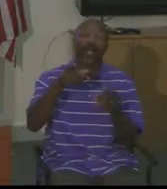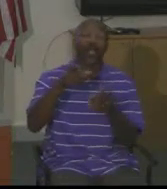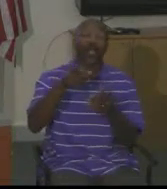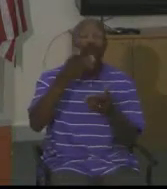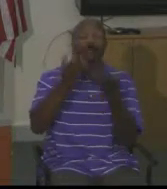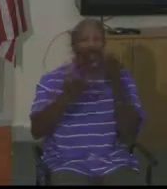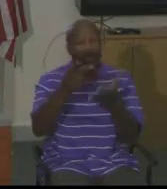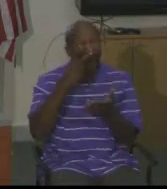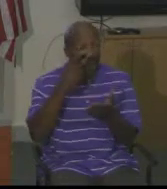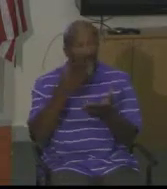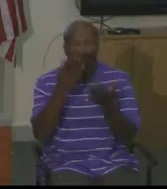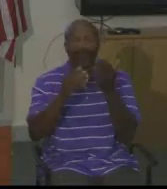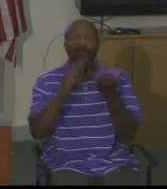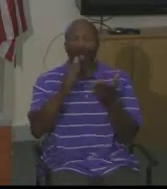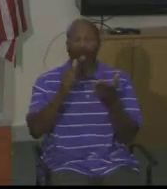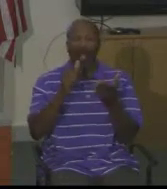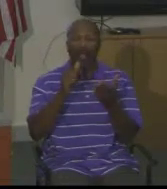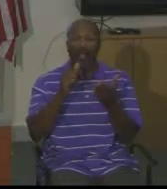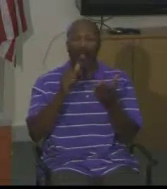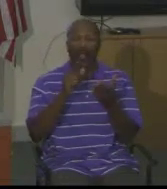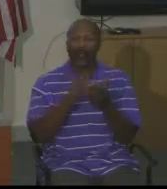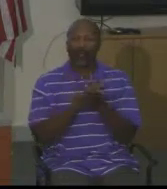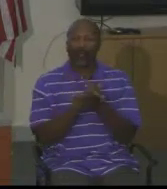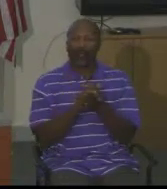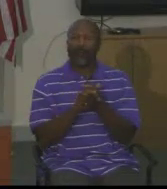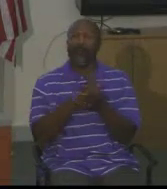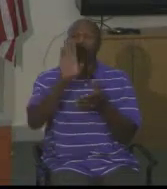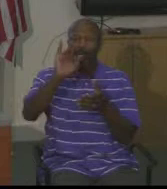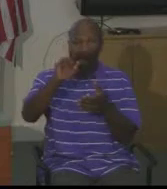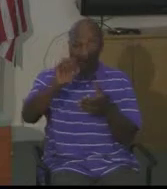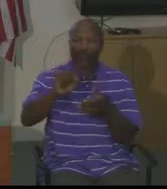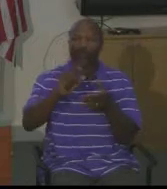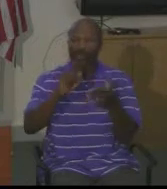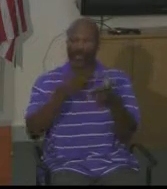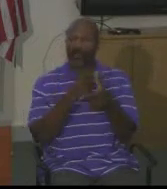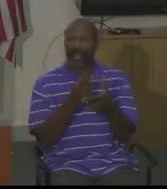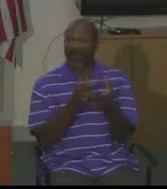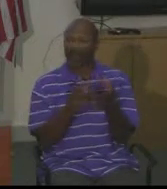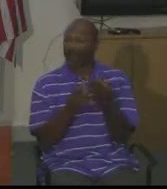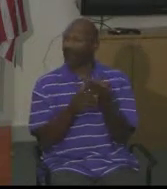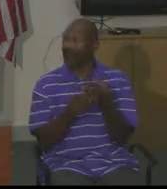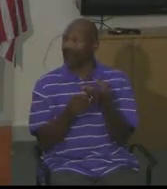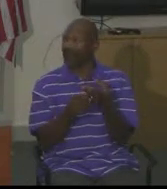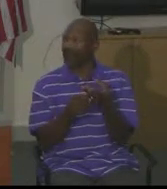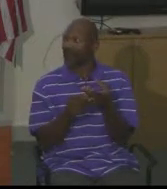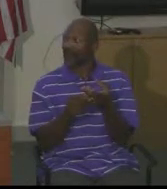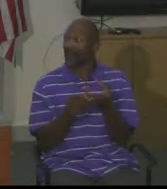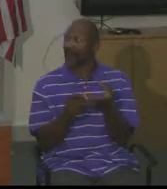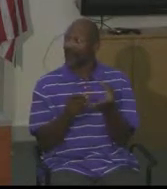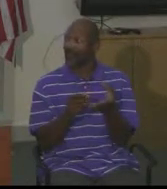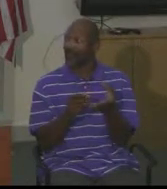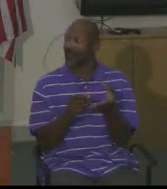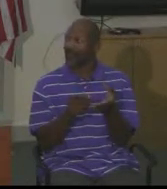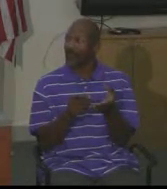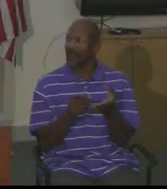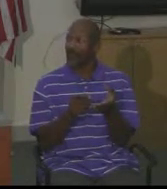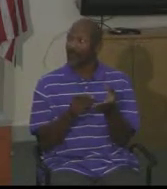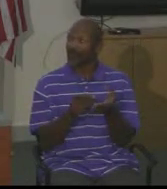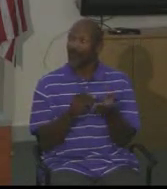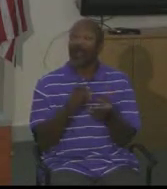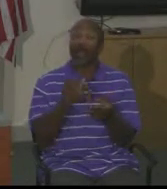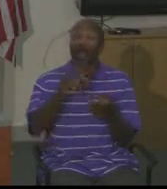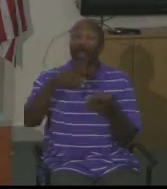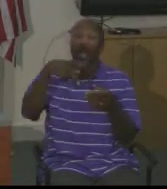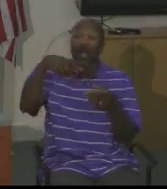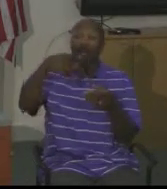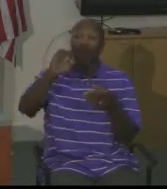not. So we'll show that when we get there. Sometimes you can turn off the messages. So the BIOS is first. And then BIOS,